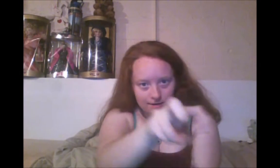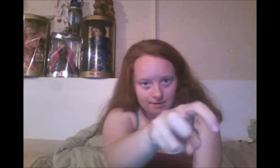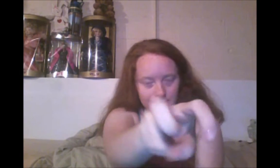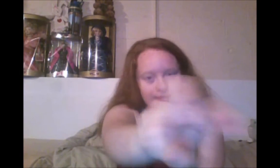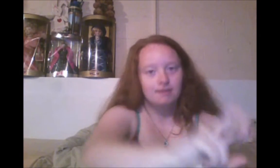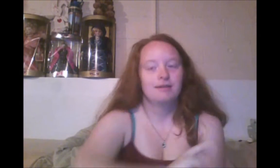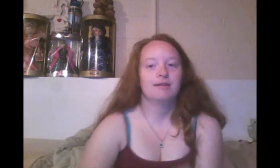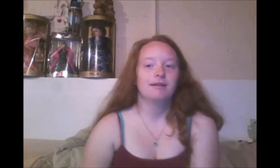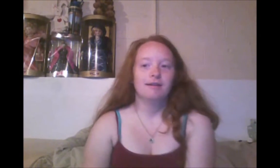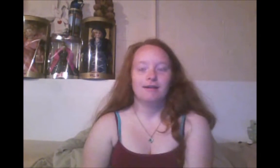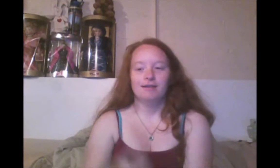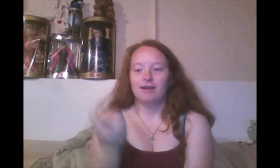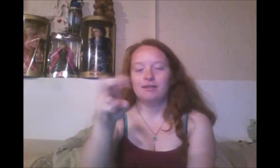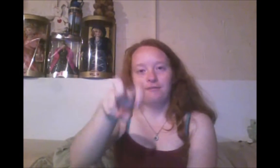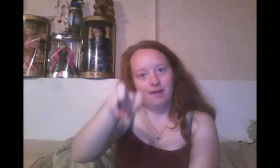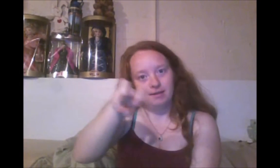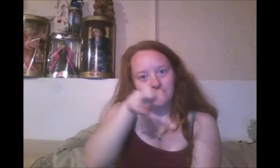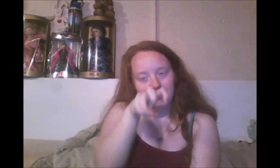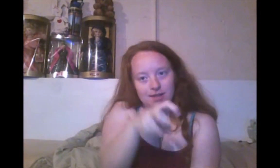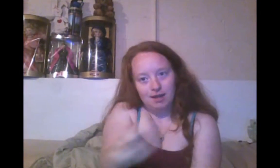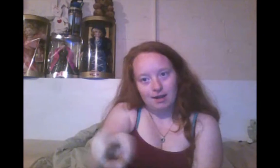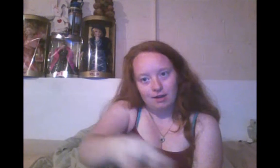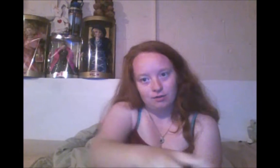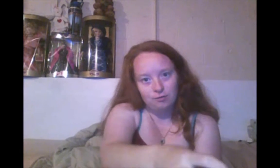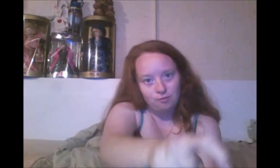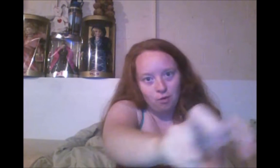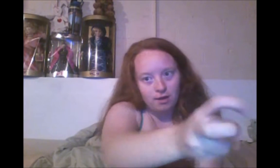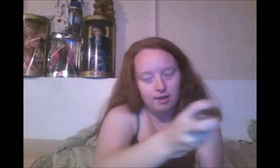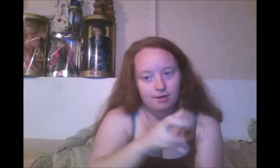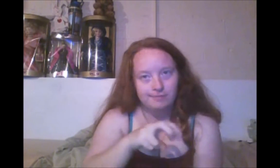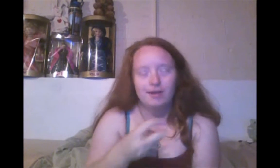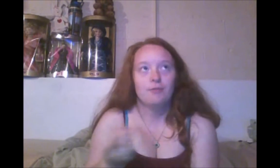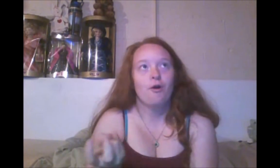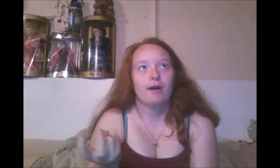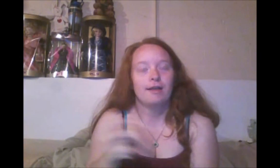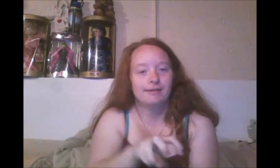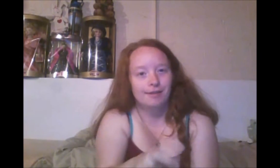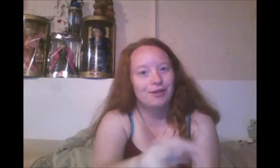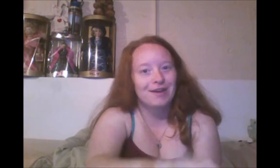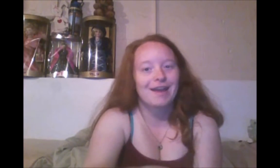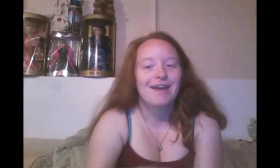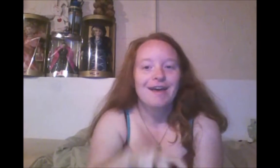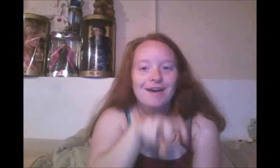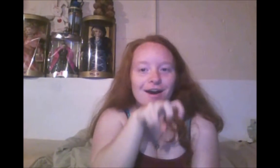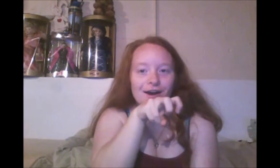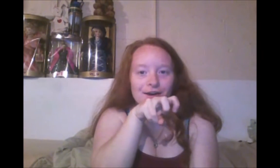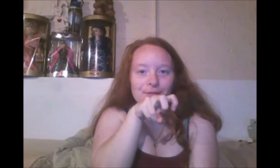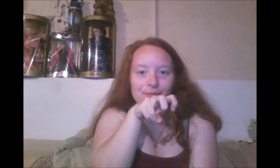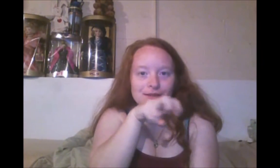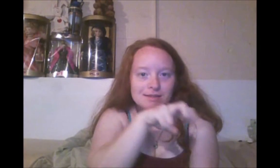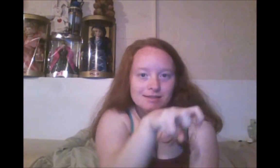Snake. It's like the fangs of the snake, and it's walking, or not walking, slithering.